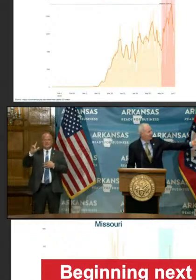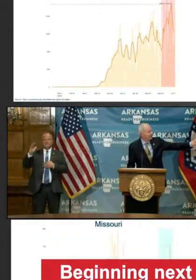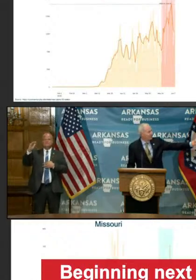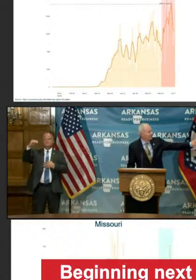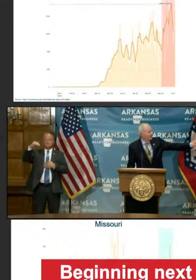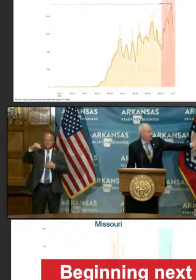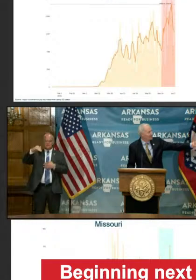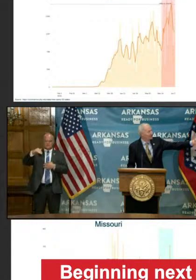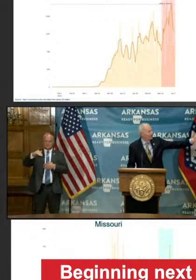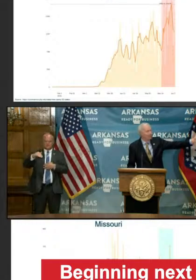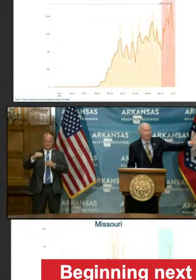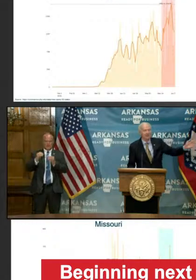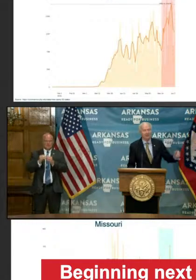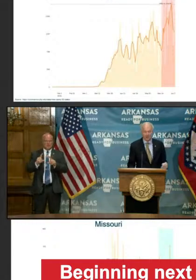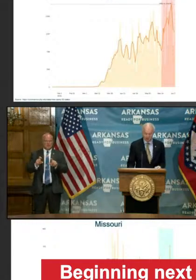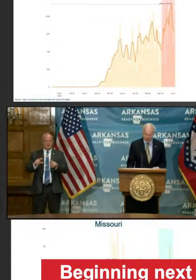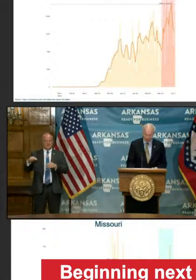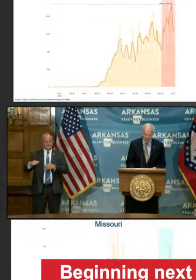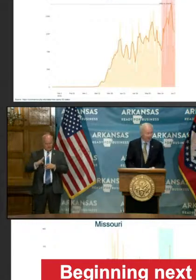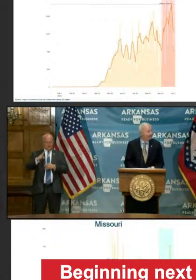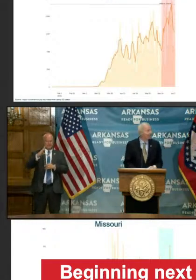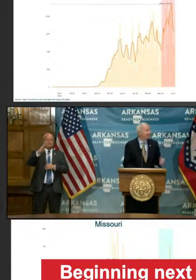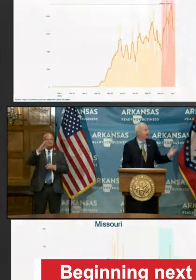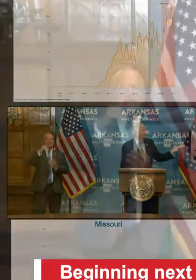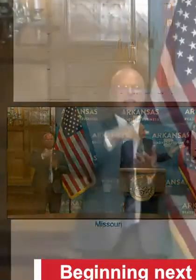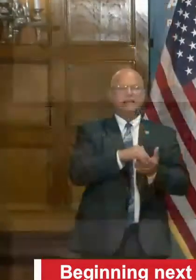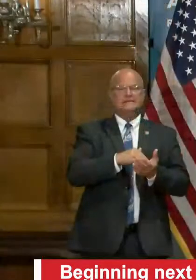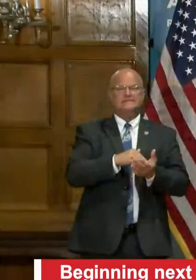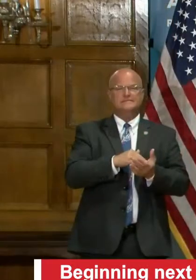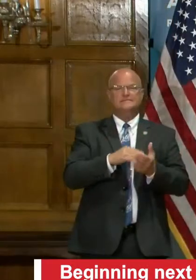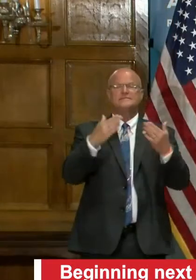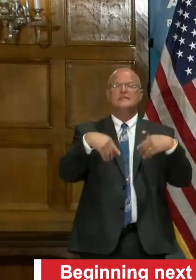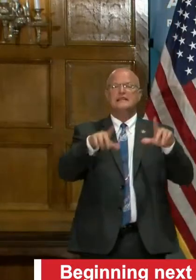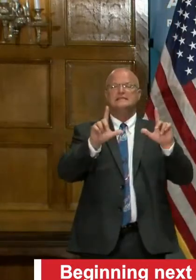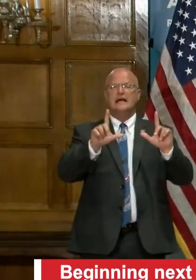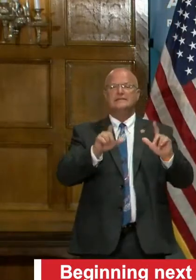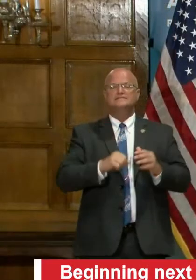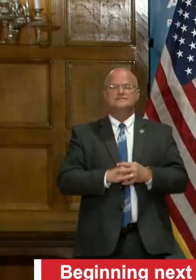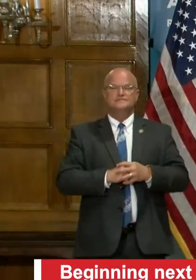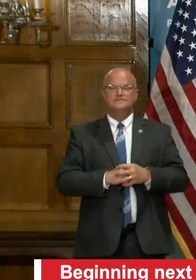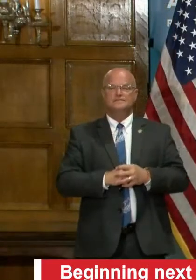then with more testing, you see that it coming back again. The next slide